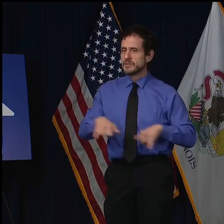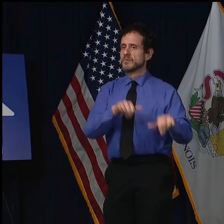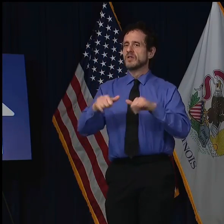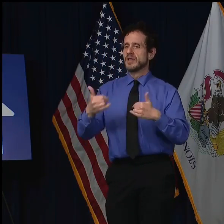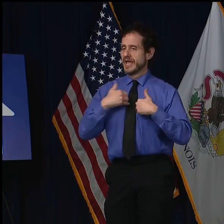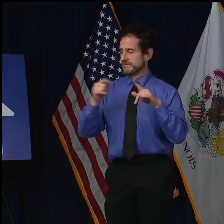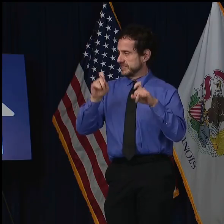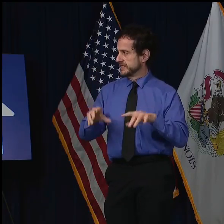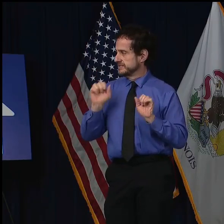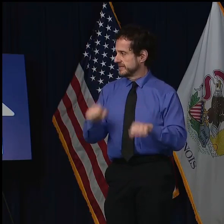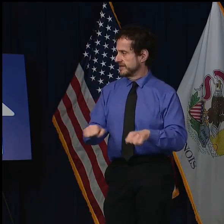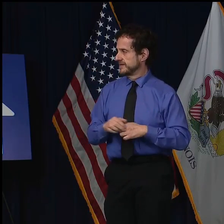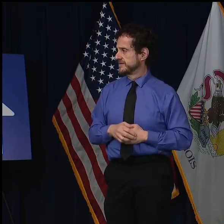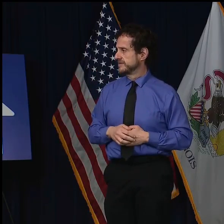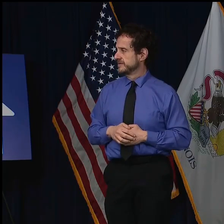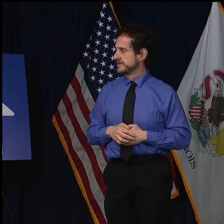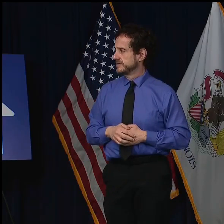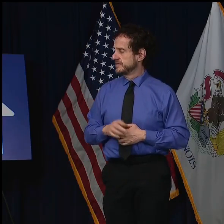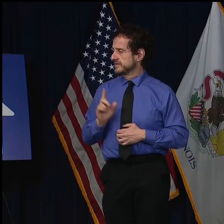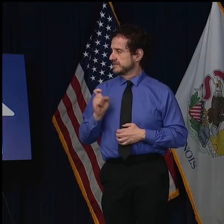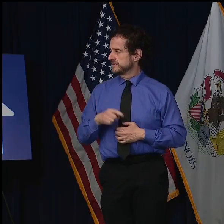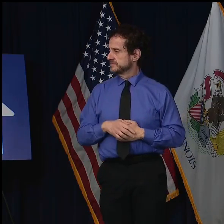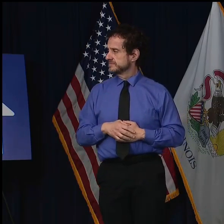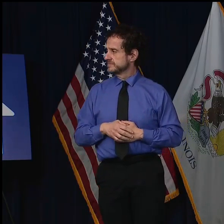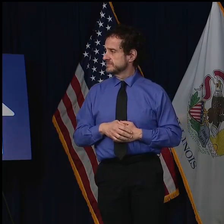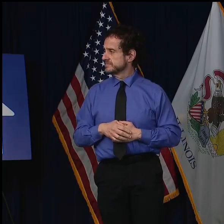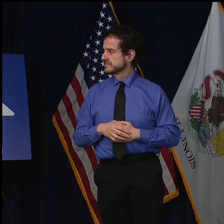at Block Club asks, sorry,